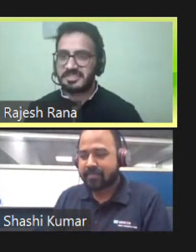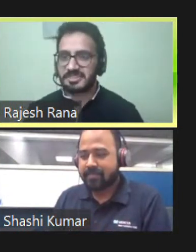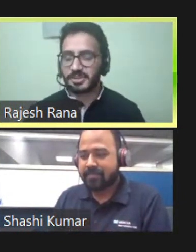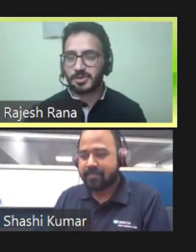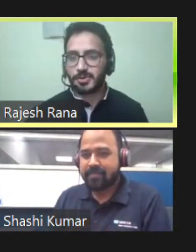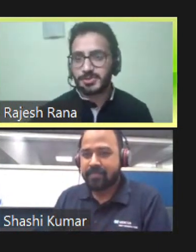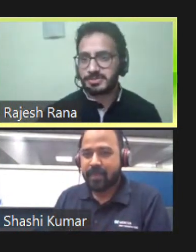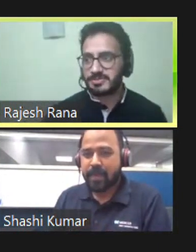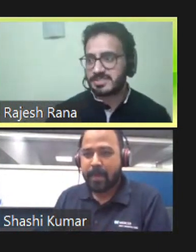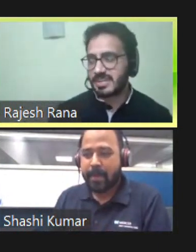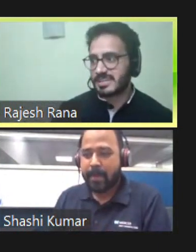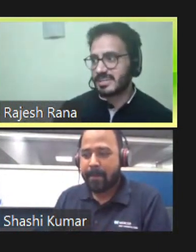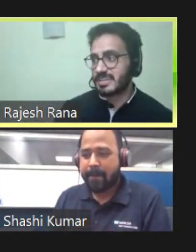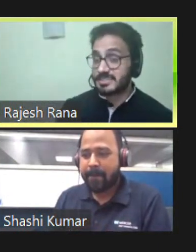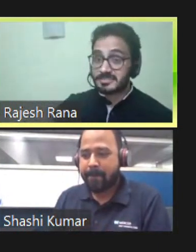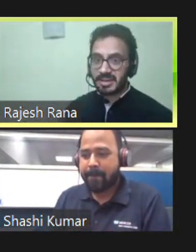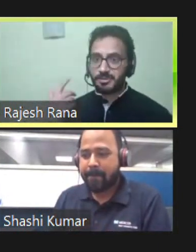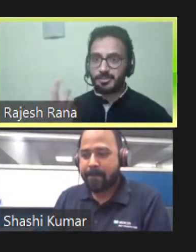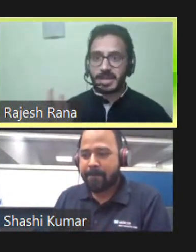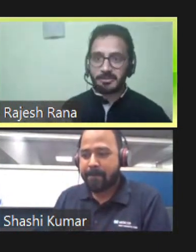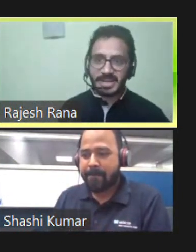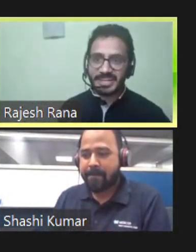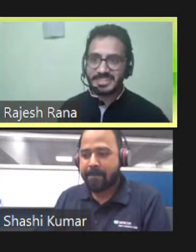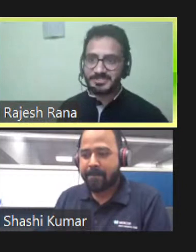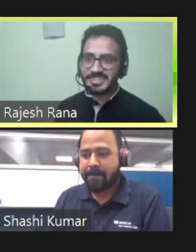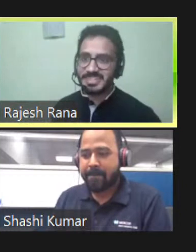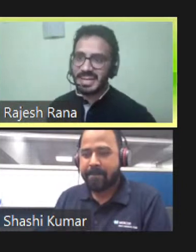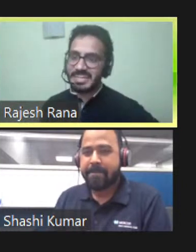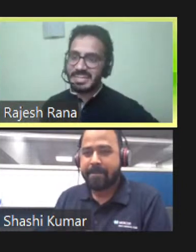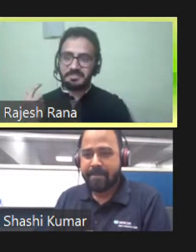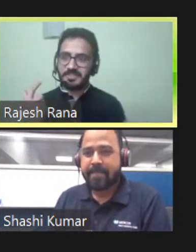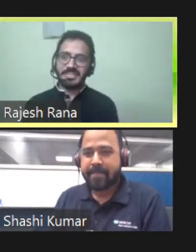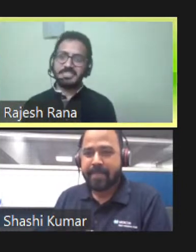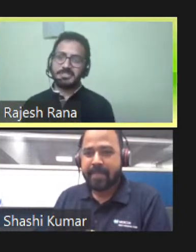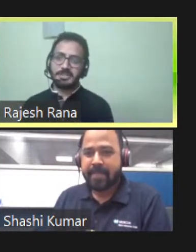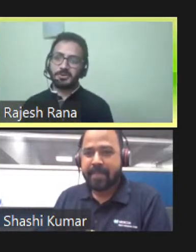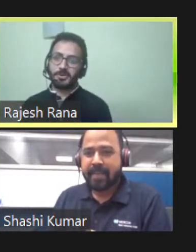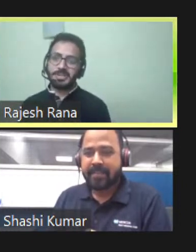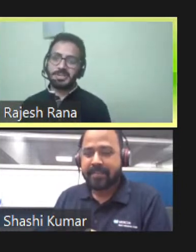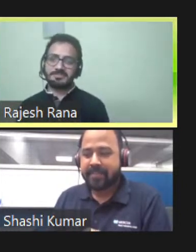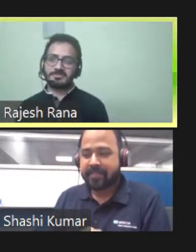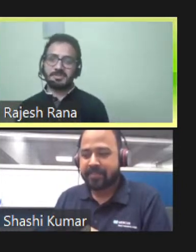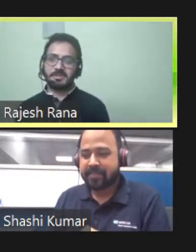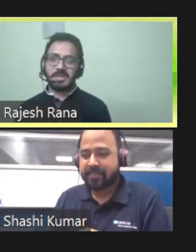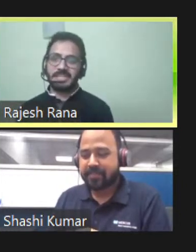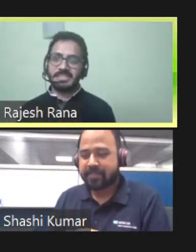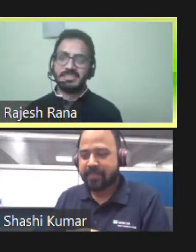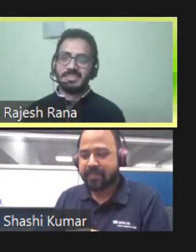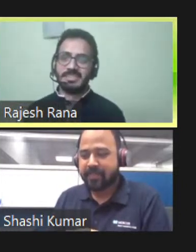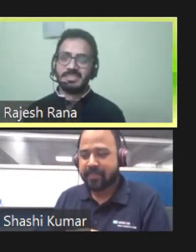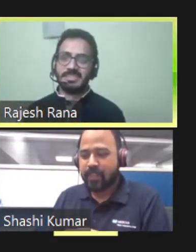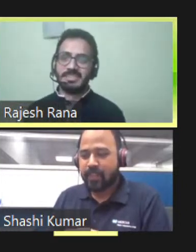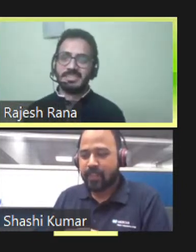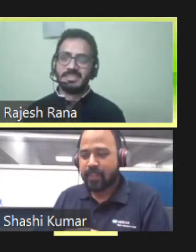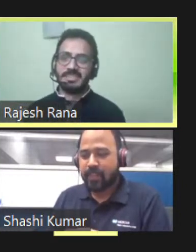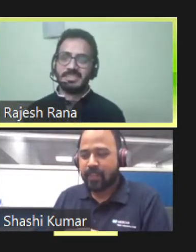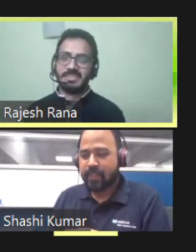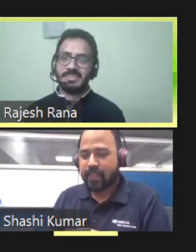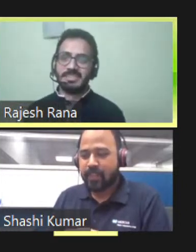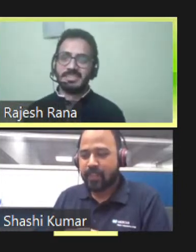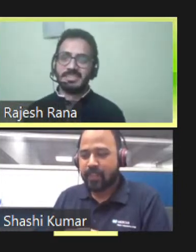yes. This is the question which I think it's strike on my mind as well, and definitely it's in the audience mind. So So, I